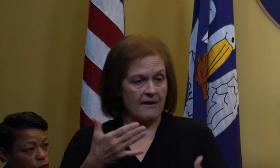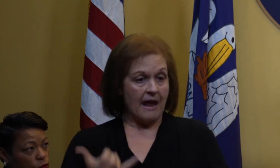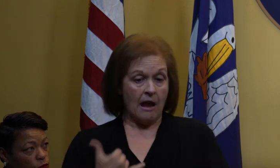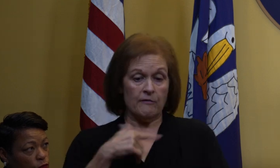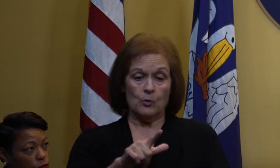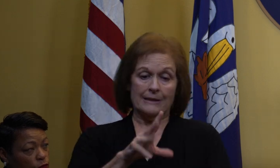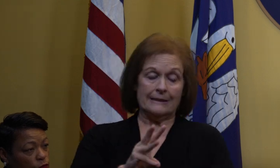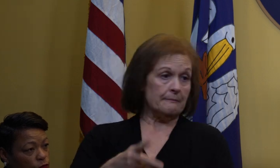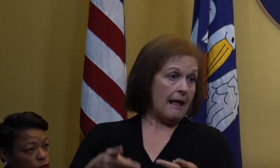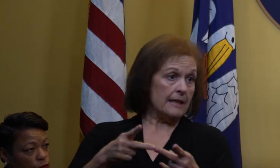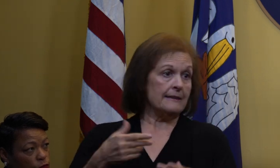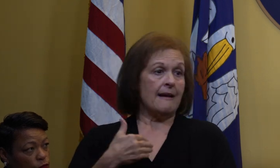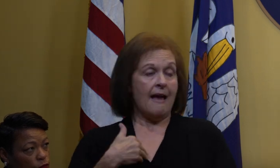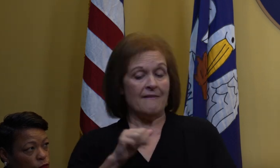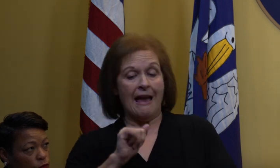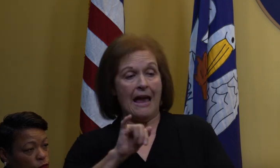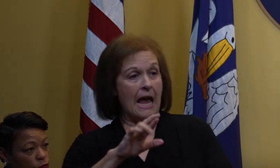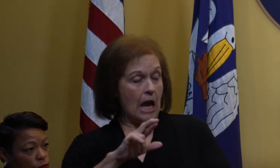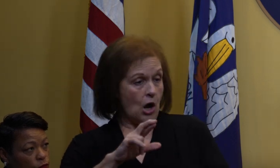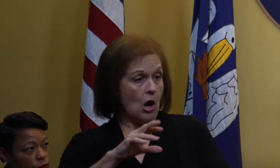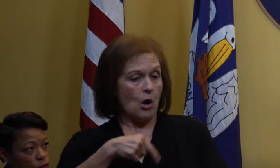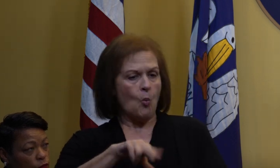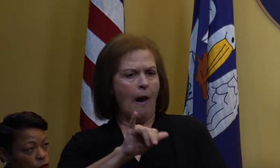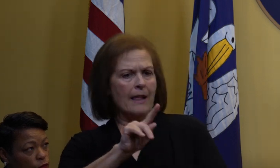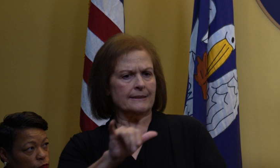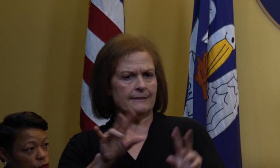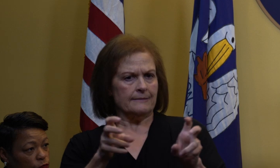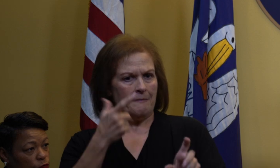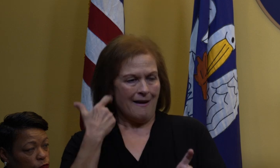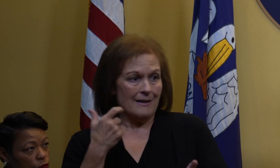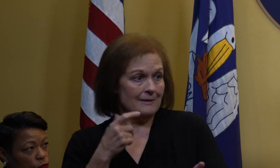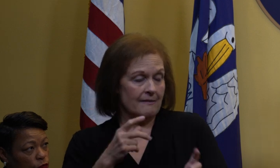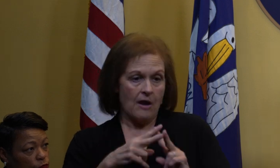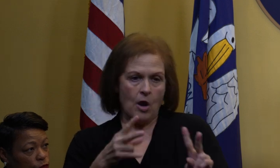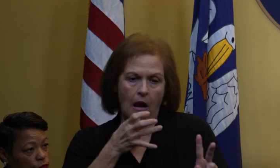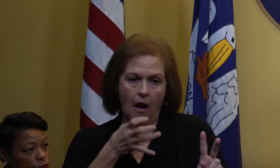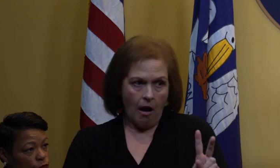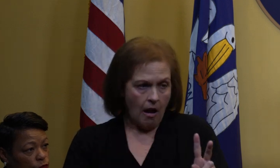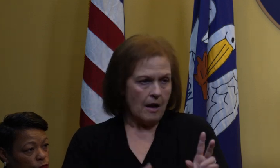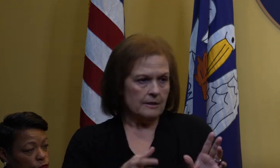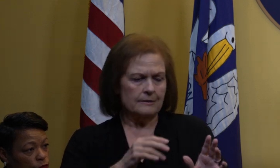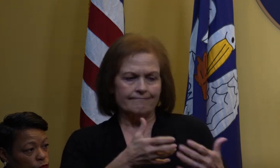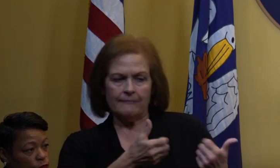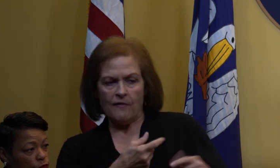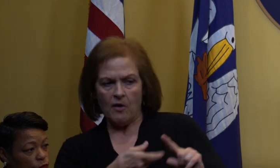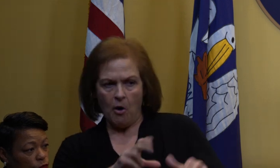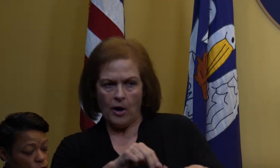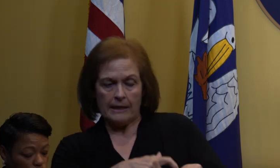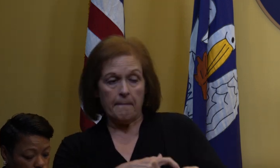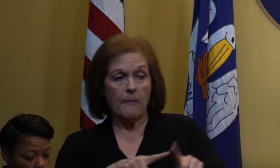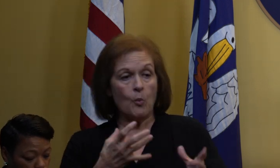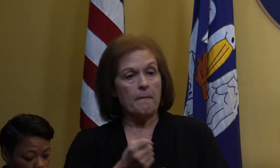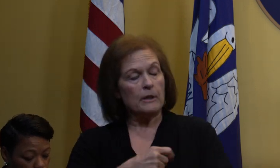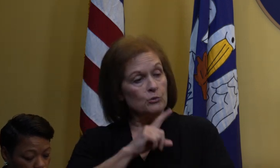now. We've included air quality monitoring on all of these because it's going to be a long, hot summer, talking separately from hurricane season. We want to